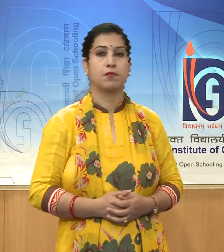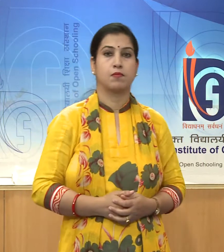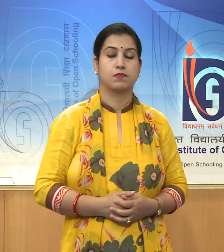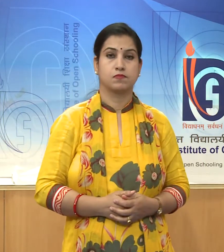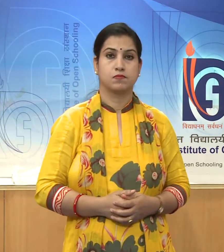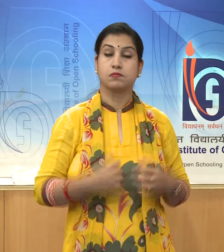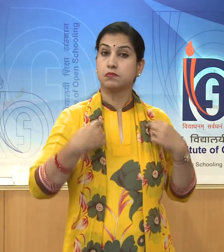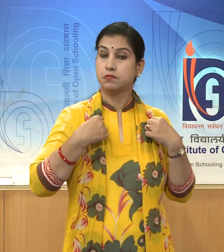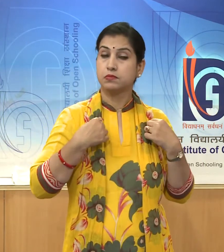dressed in